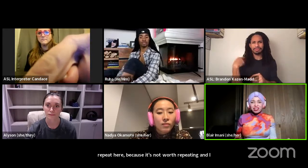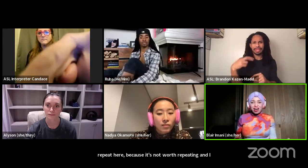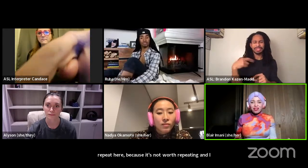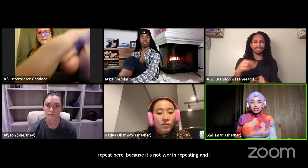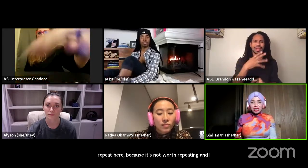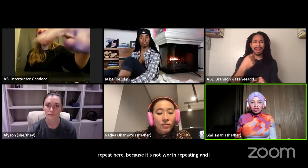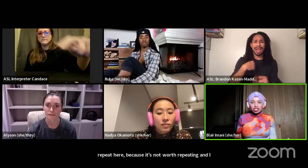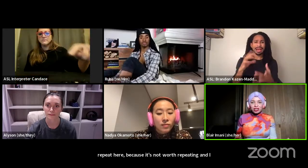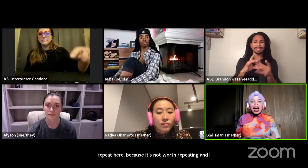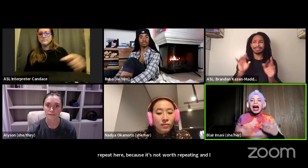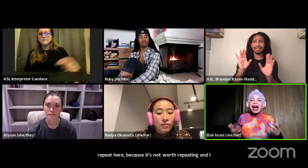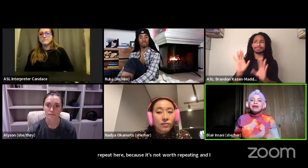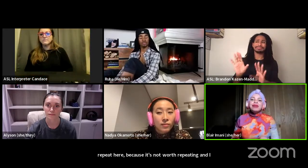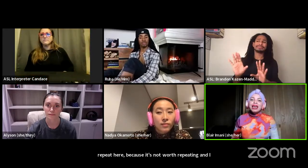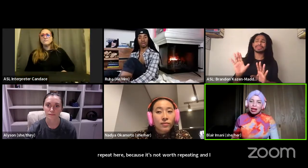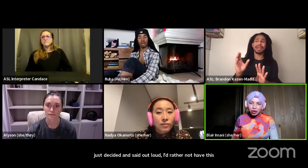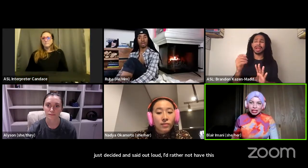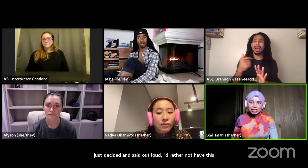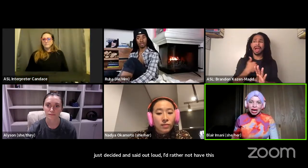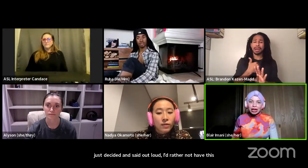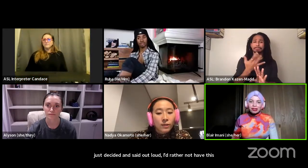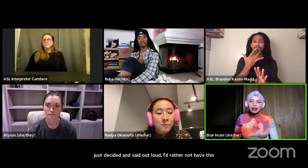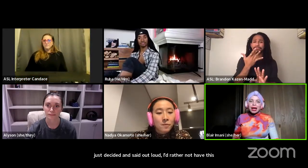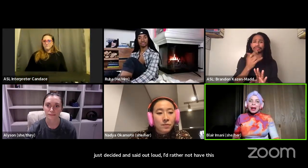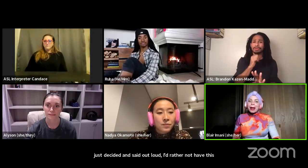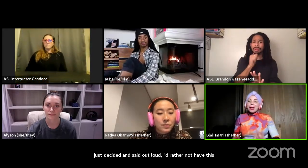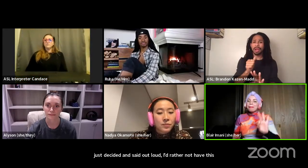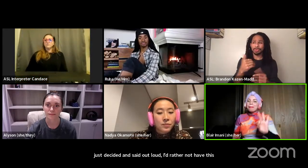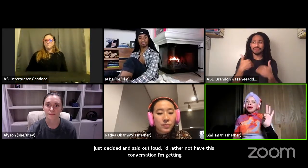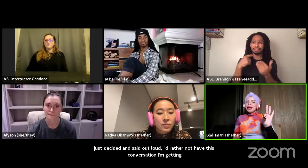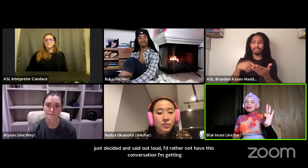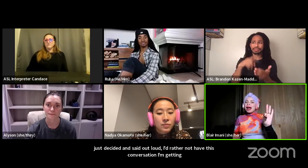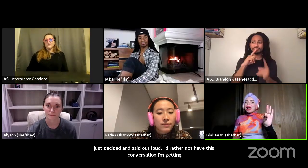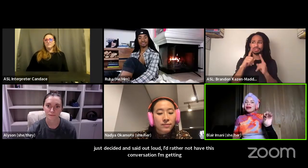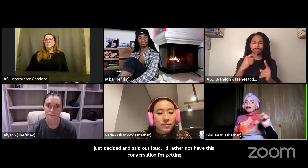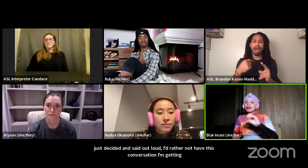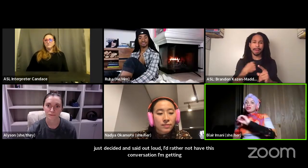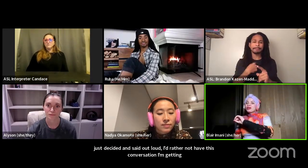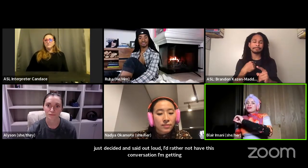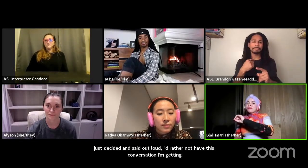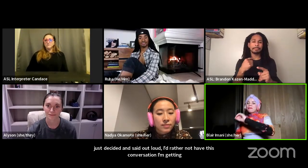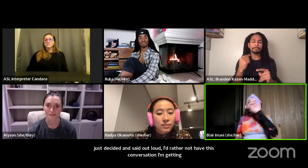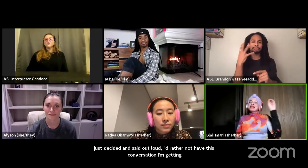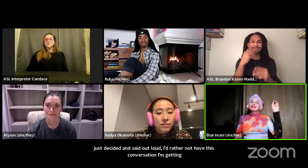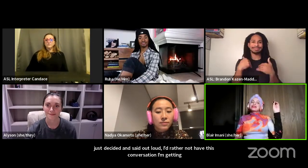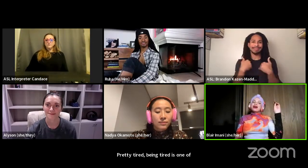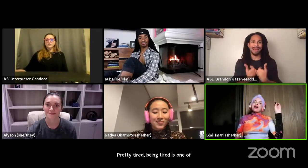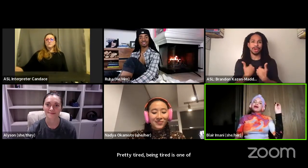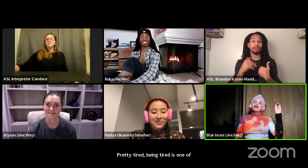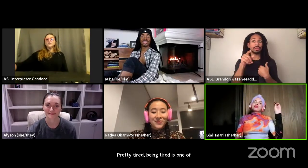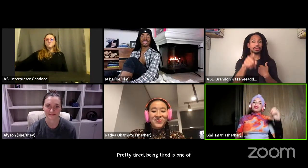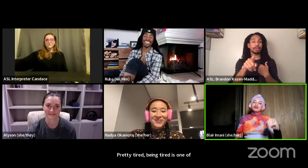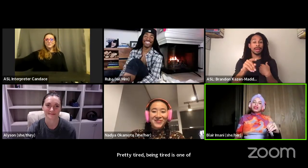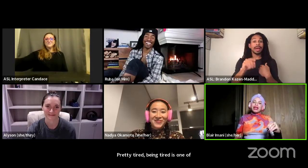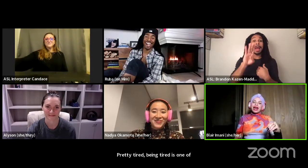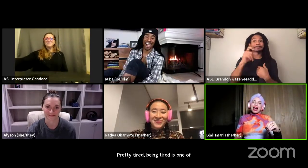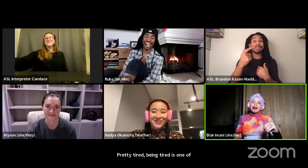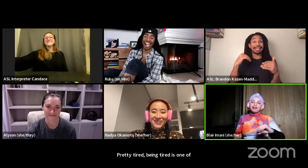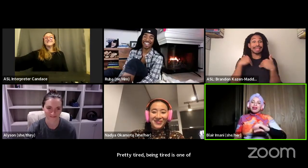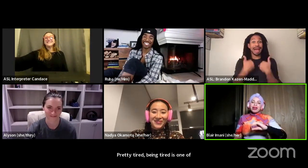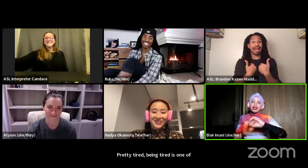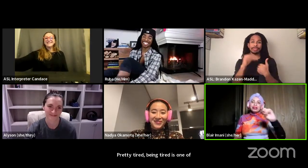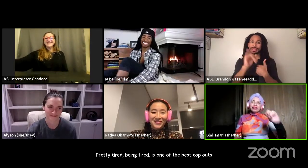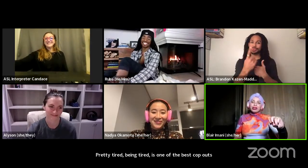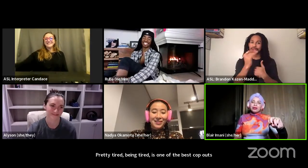rather not have this conversation. I'm getting pretty tired. Being tired is one of the best cop-outs that you